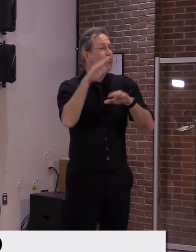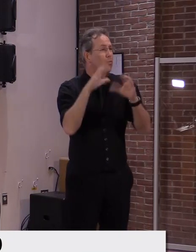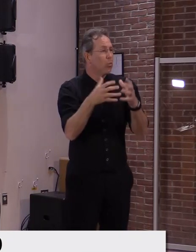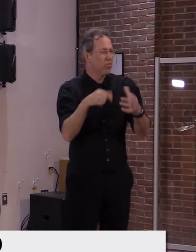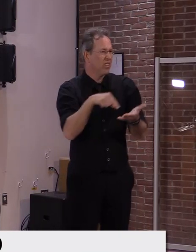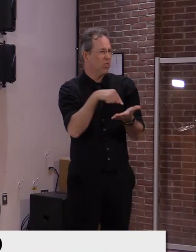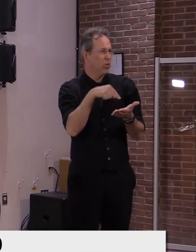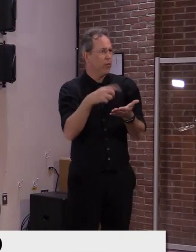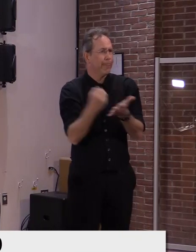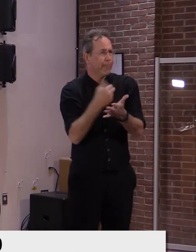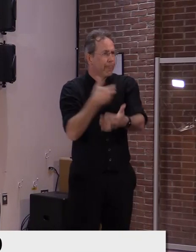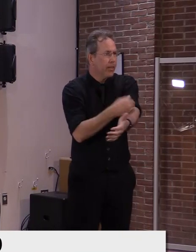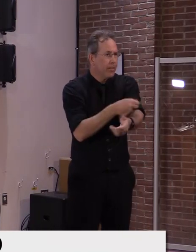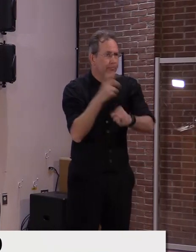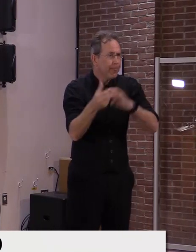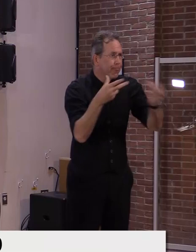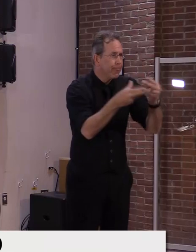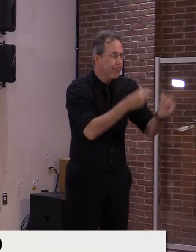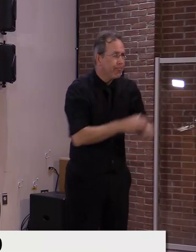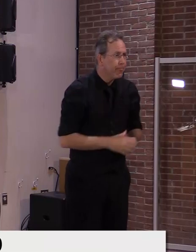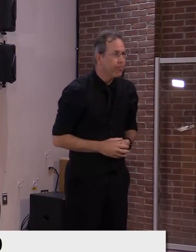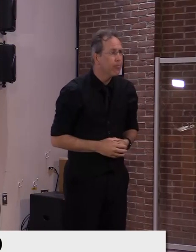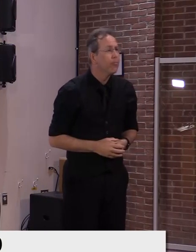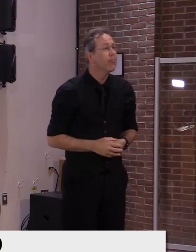progress, as of this morning,